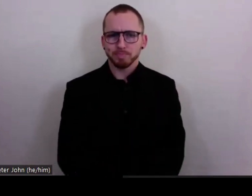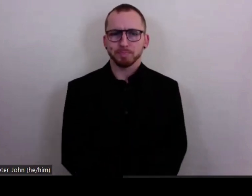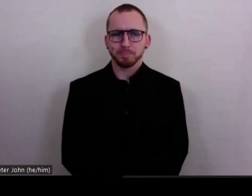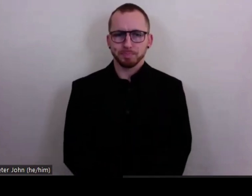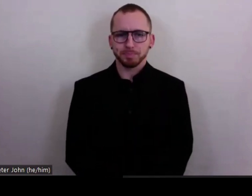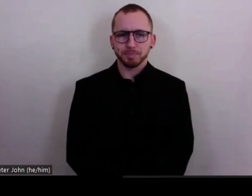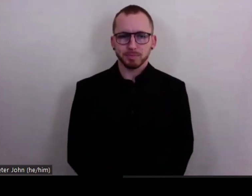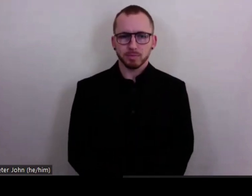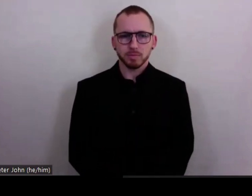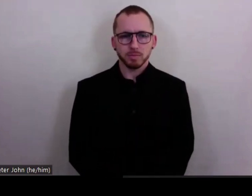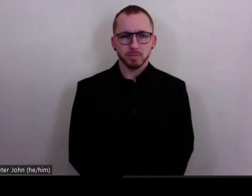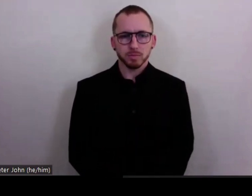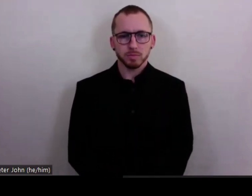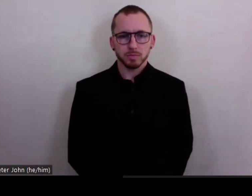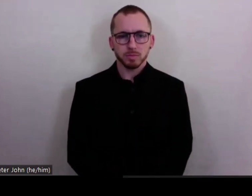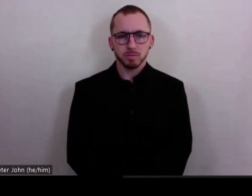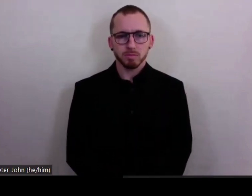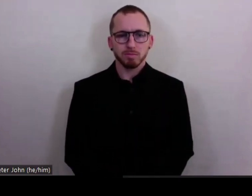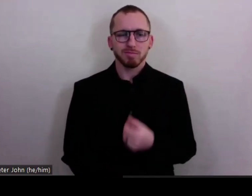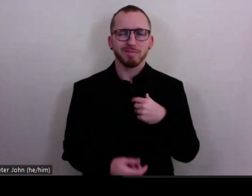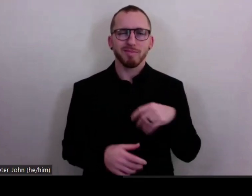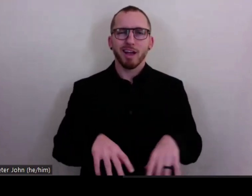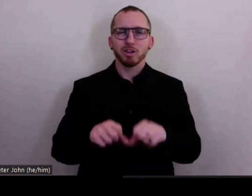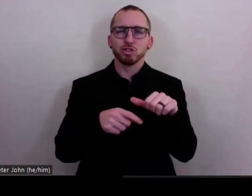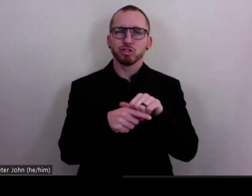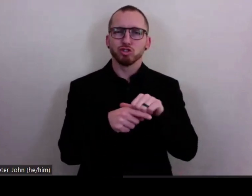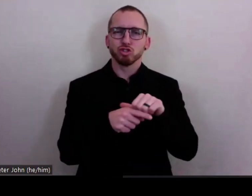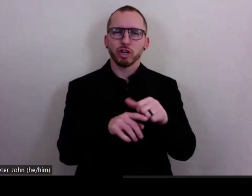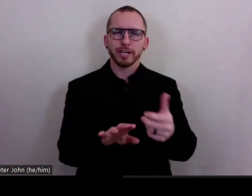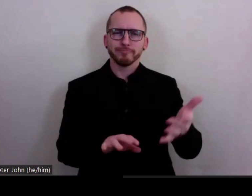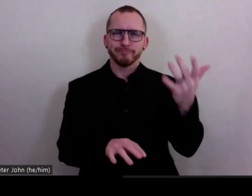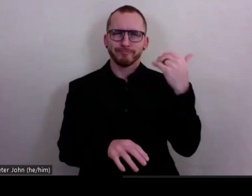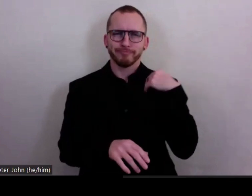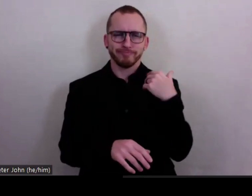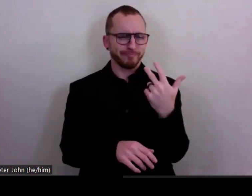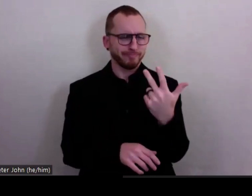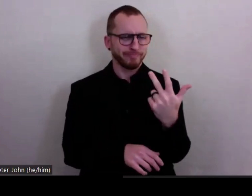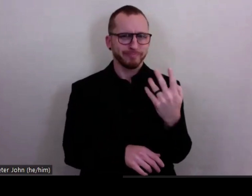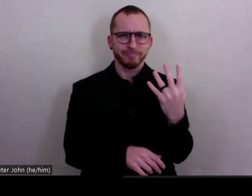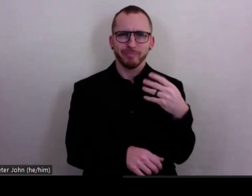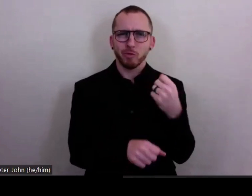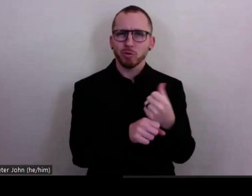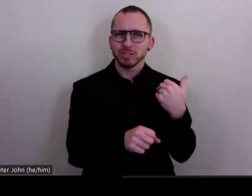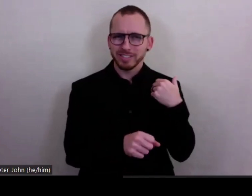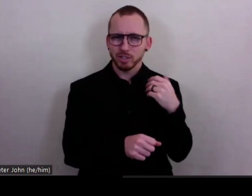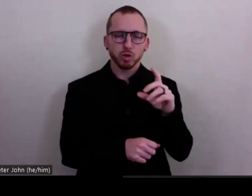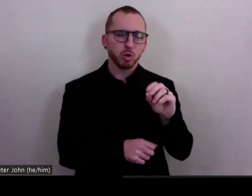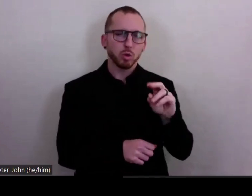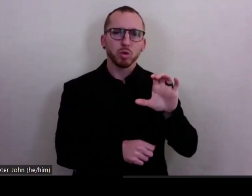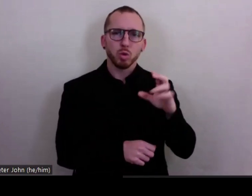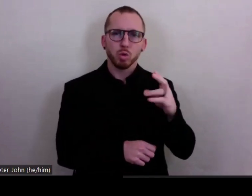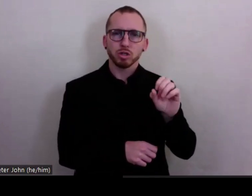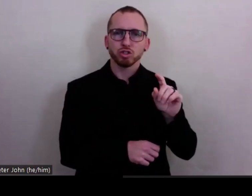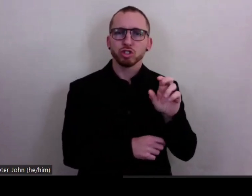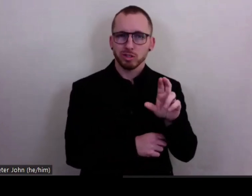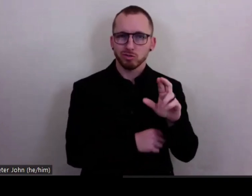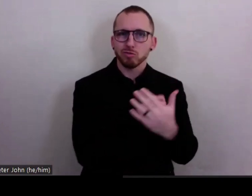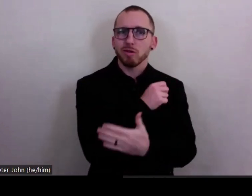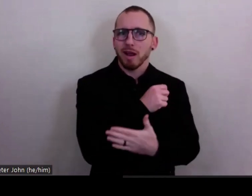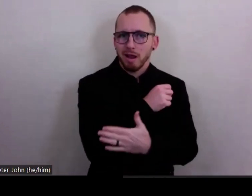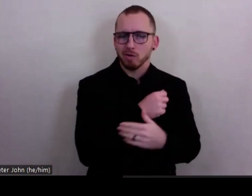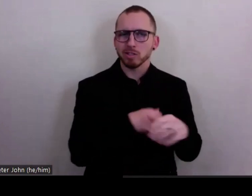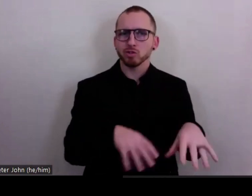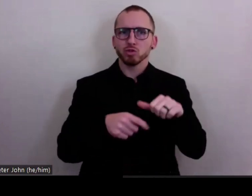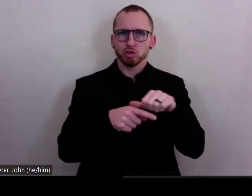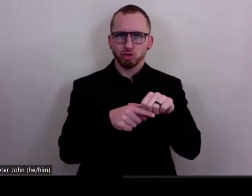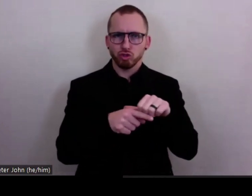Dorchester County, like a long, like, I don't know, like 3 or 4, maybe even 4 or 5 years ago. And we were talking about, you know, how